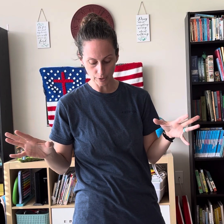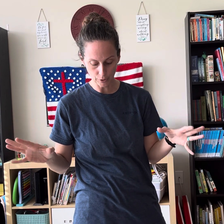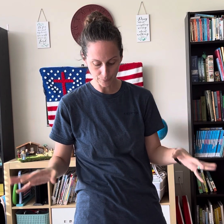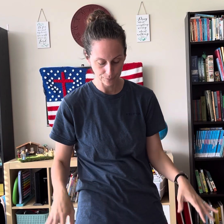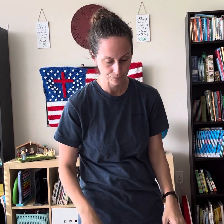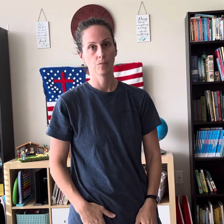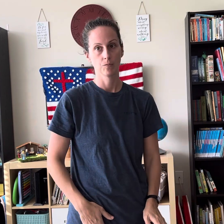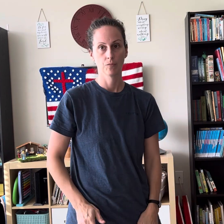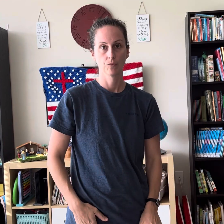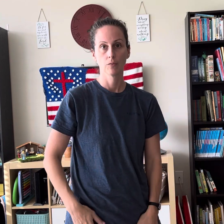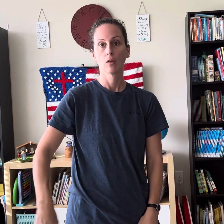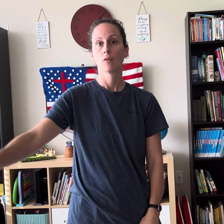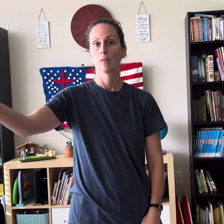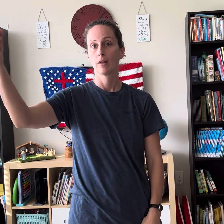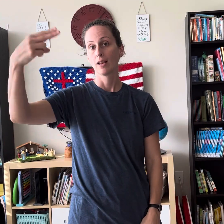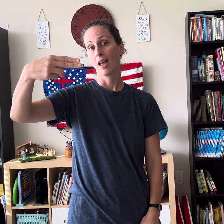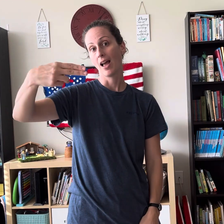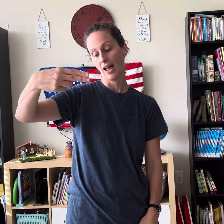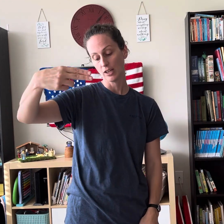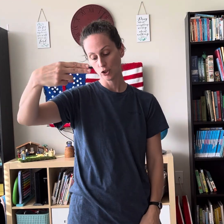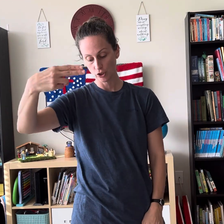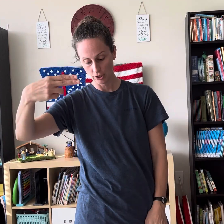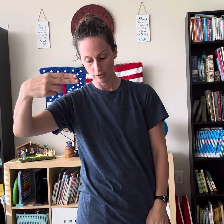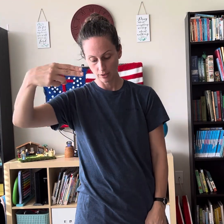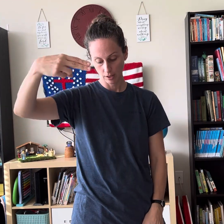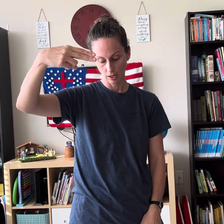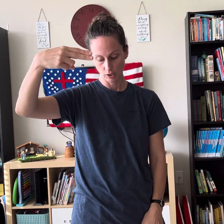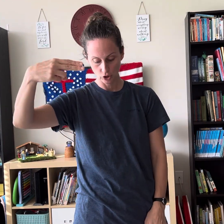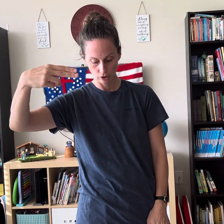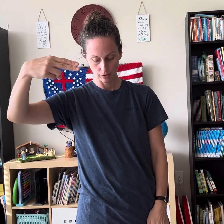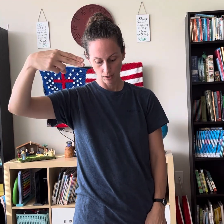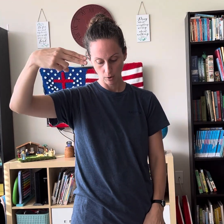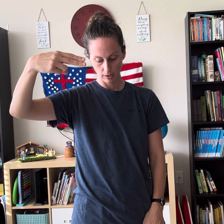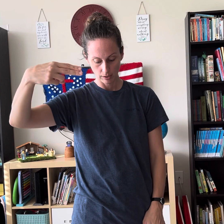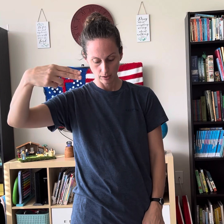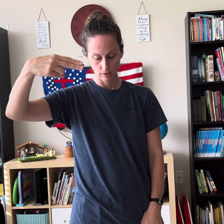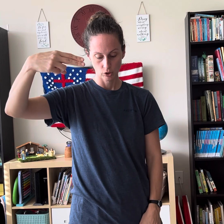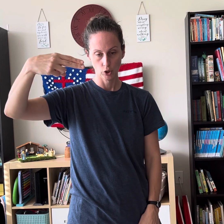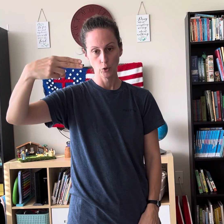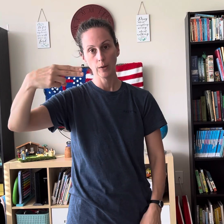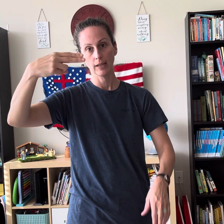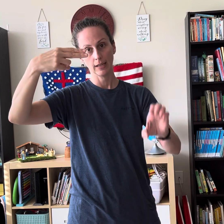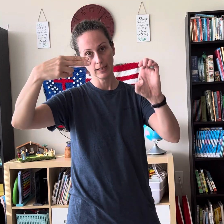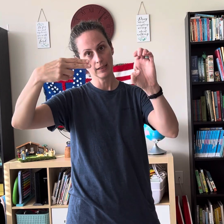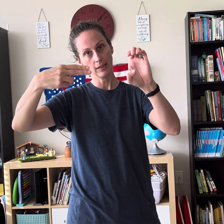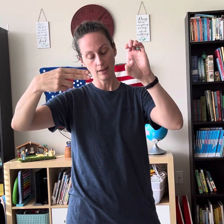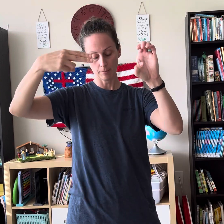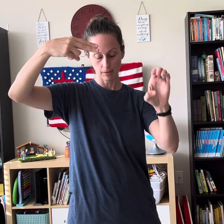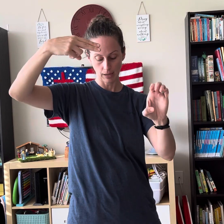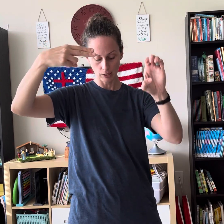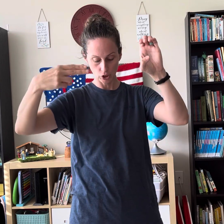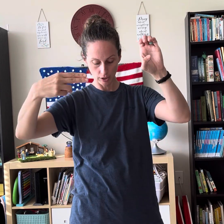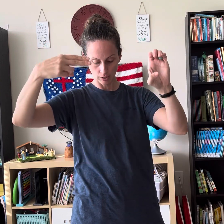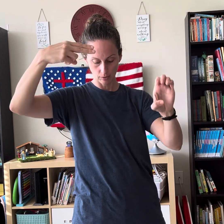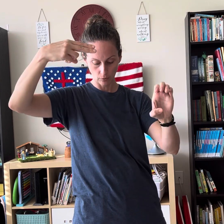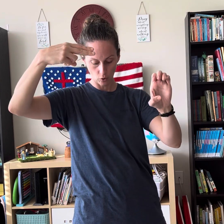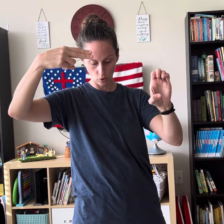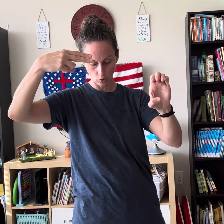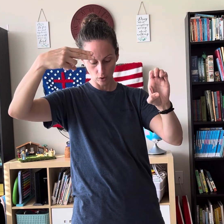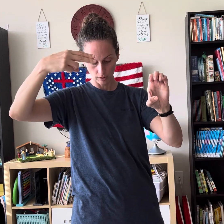do. 1 hydrogen H, 1, 2 helium He, 4,